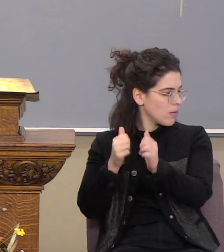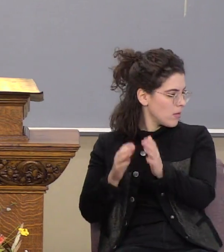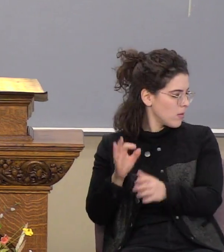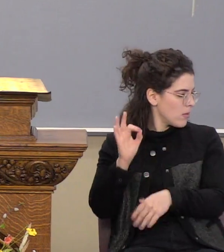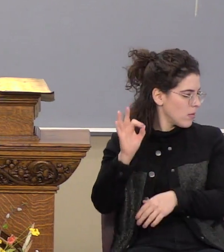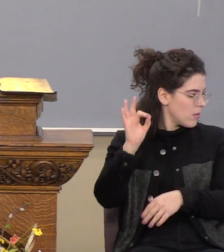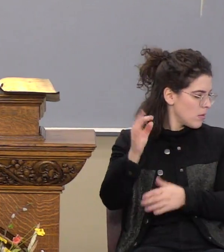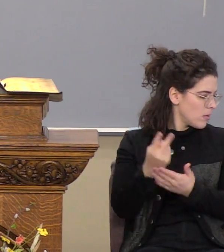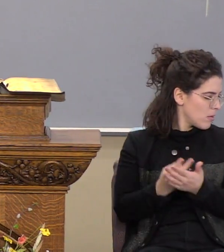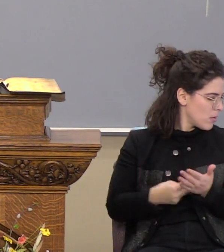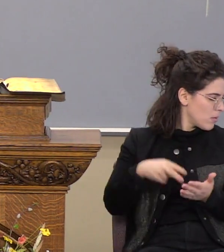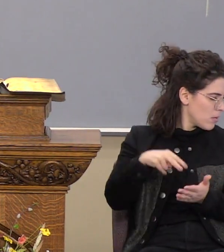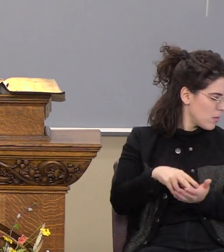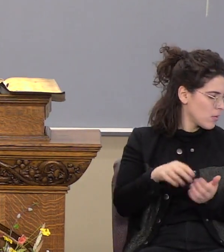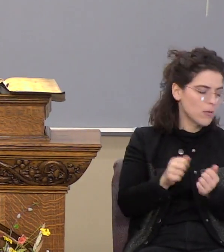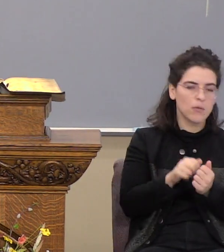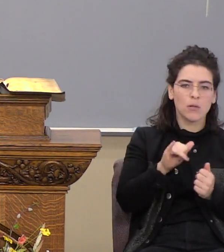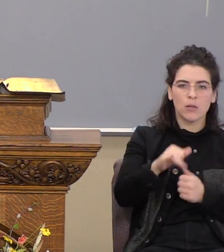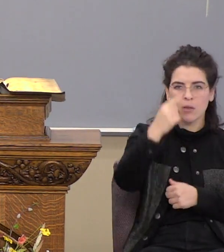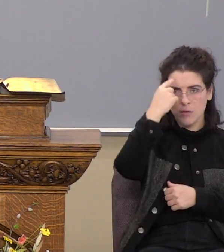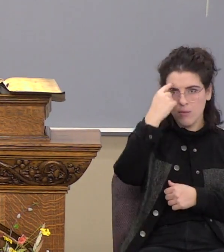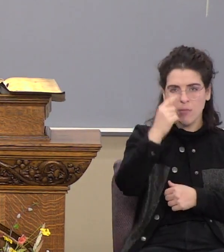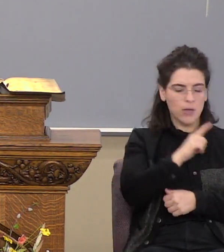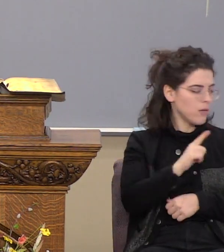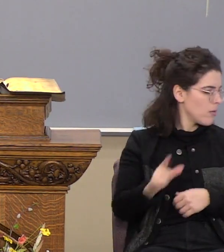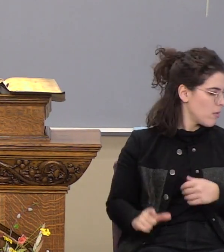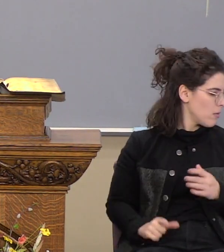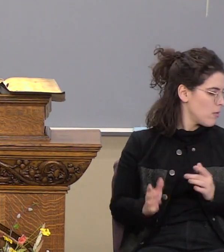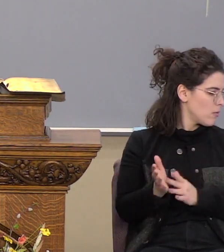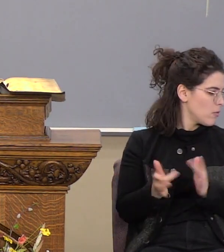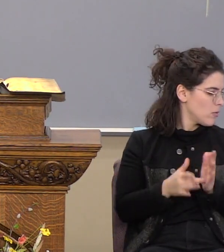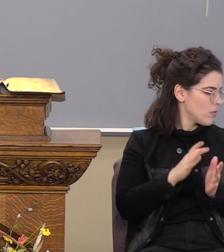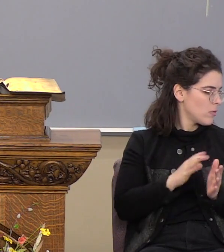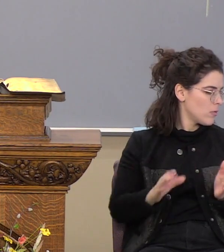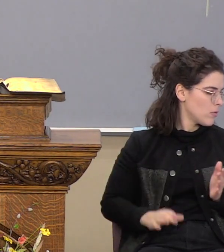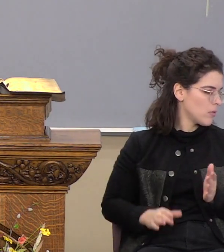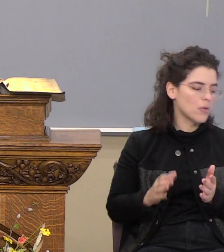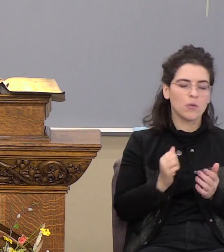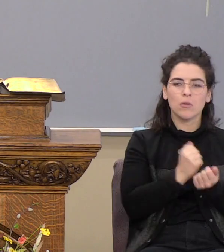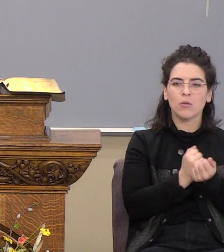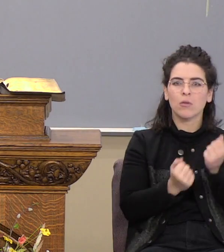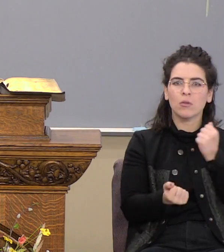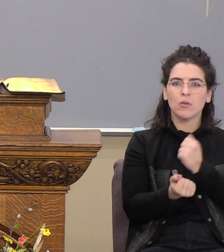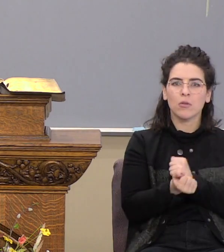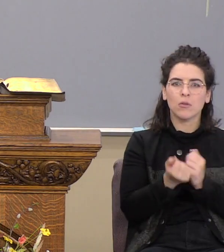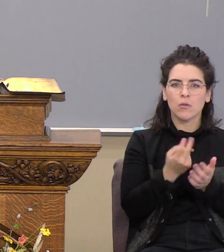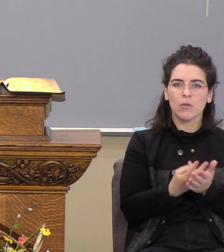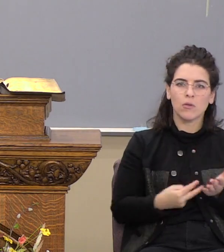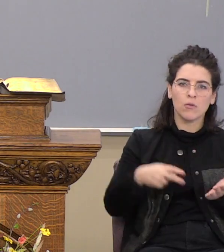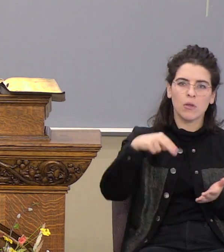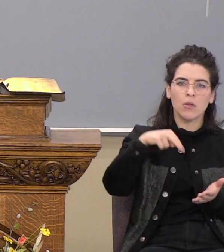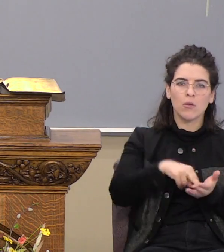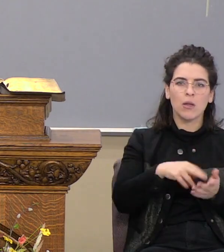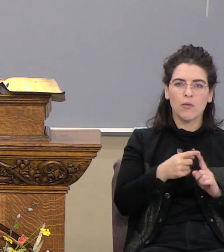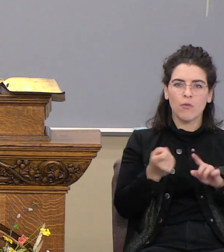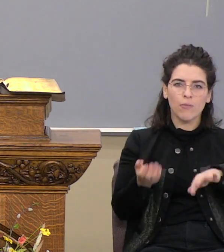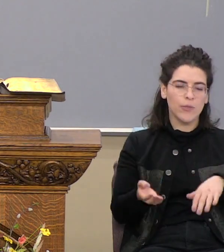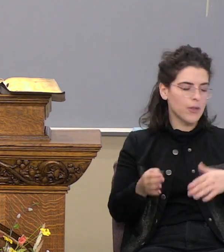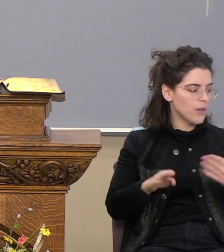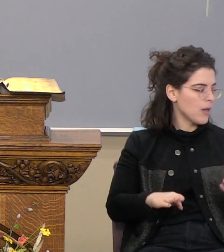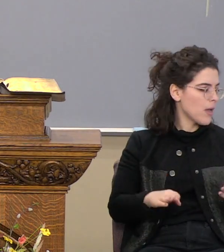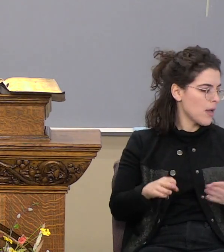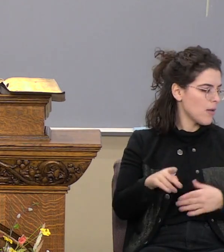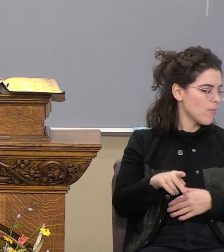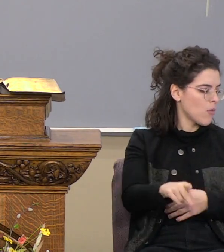mind, obviously the Lord Jesus Christ, he is crucified. He's resurrected from the dead. The Apostle Paul calls Jesus Christ and